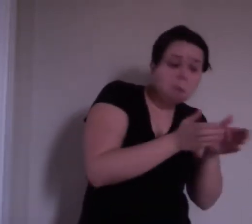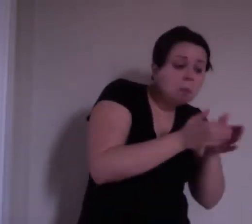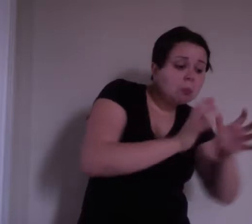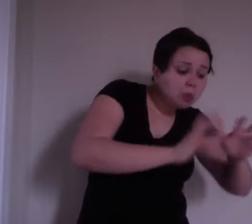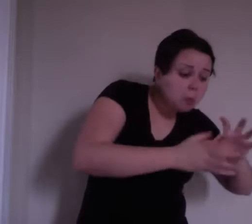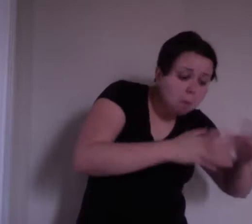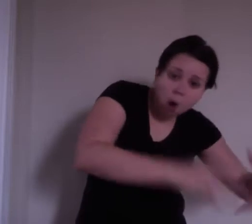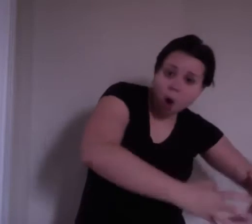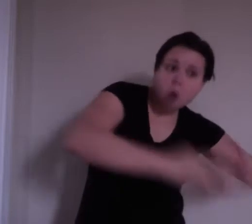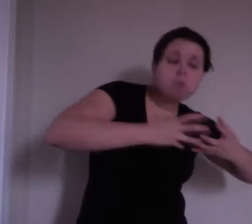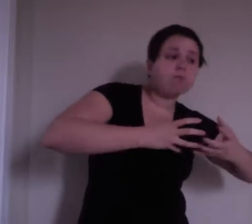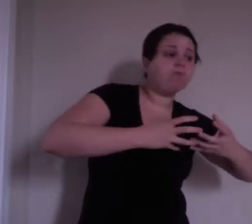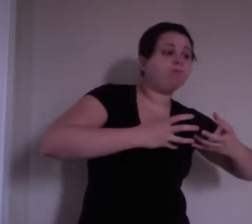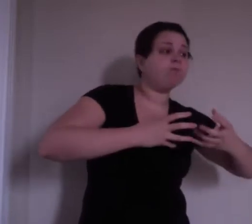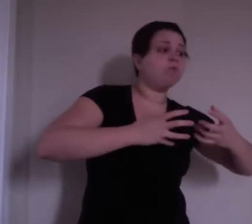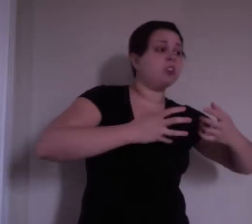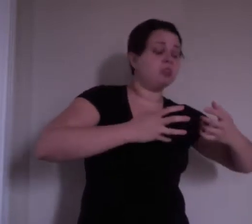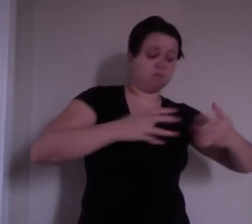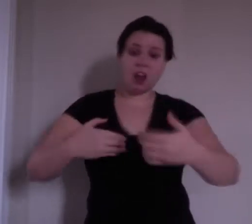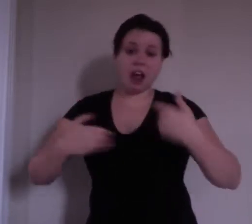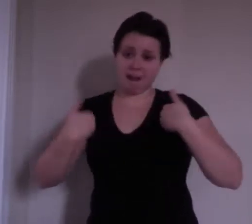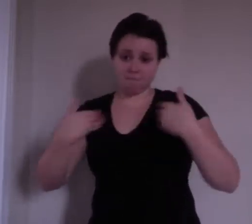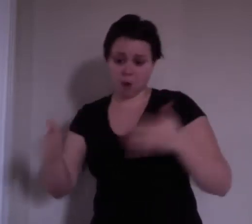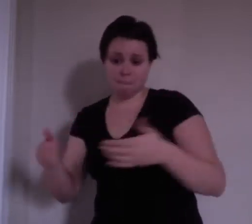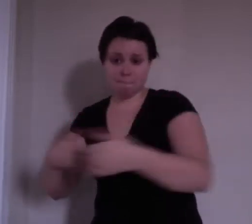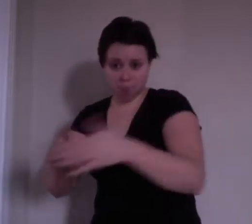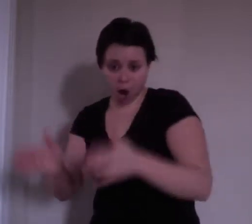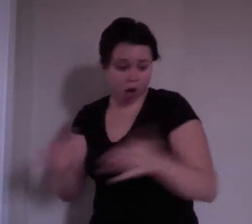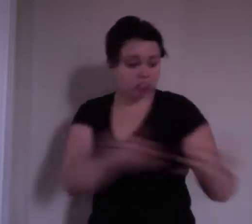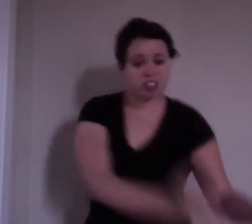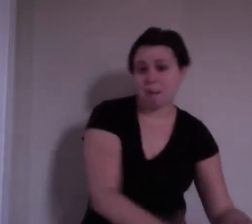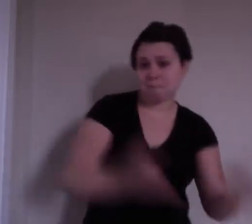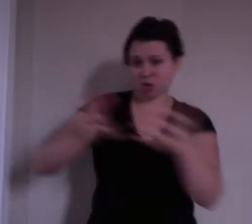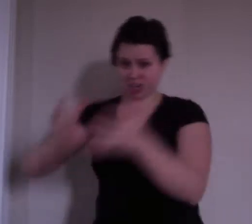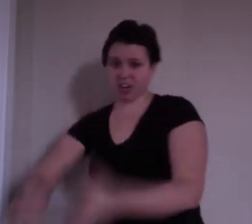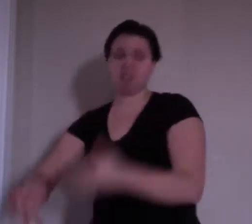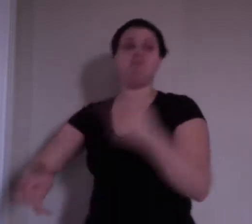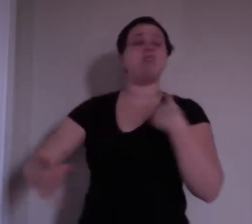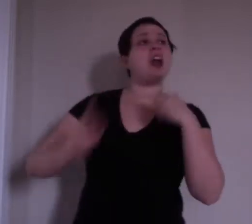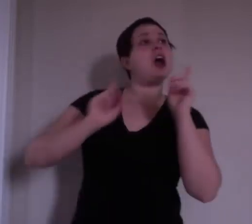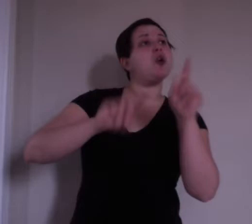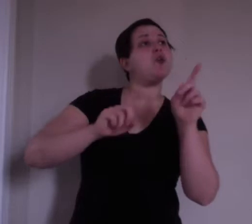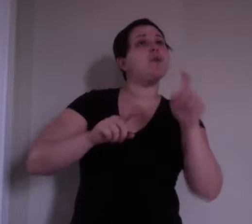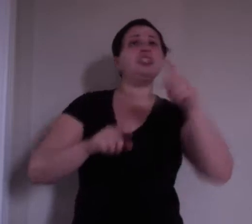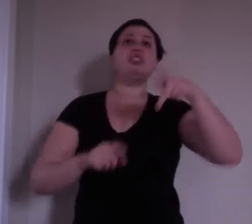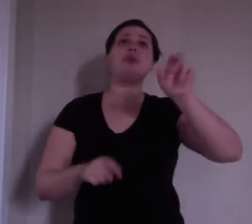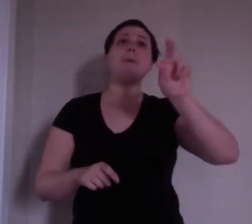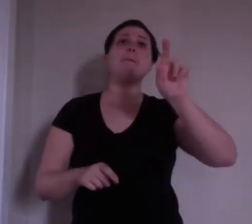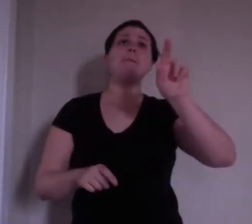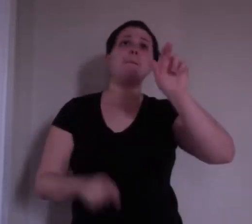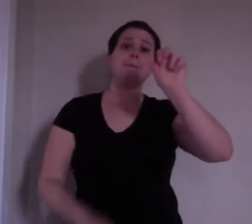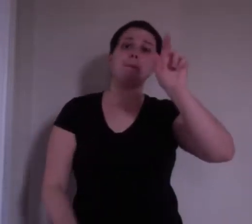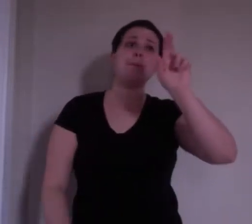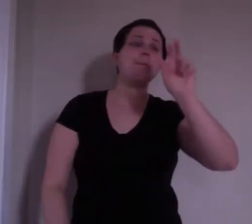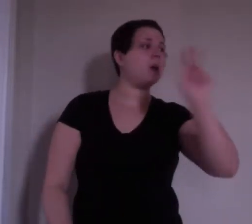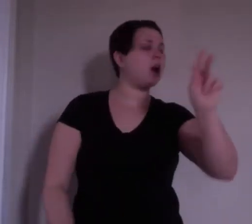box and I took it to Central Park and I sat there staring at it for a couple of hours, not knowing what